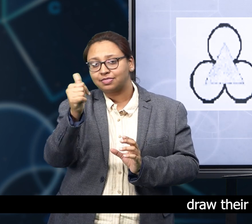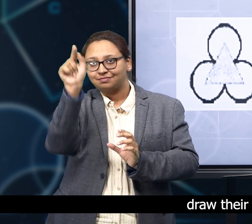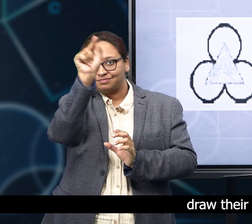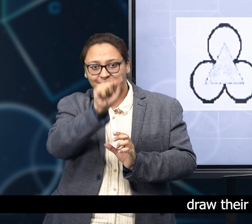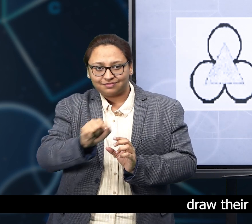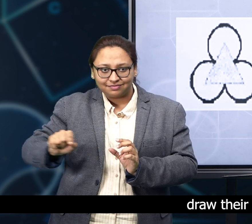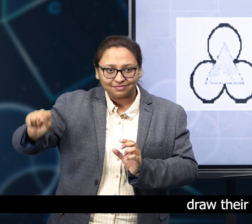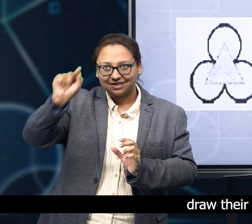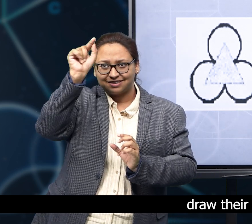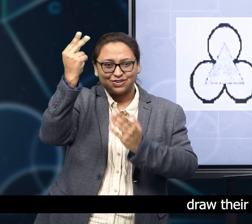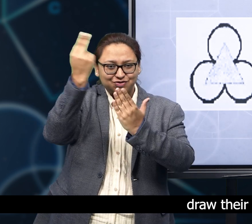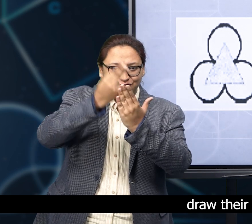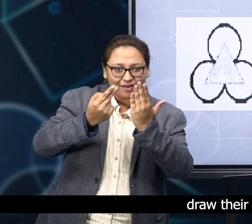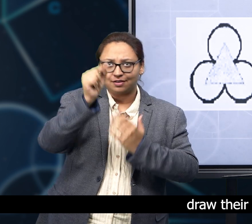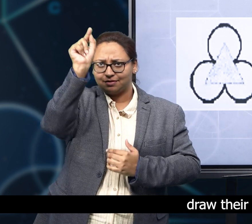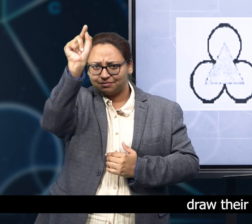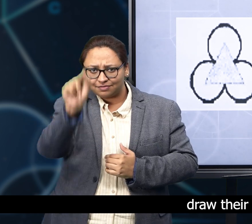axis of symmetry.